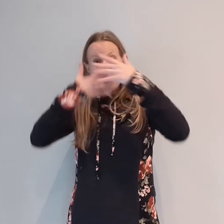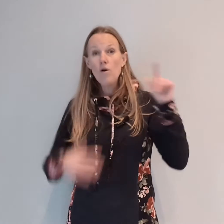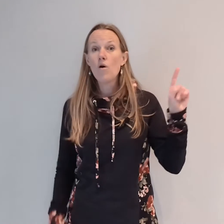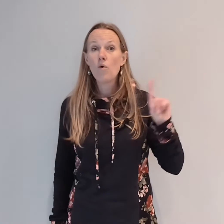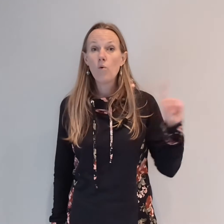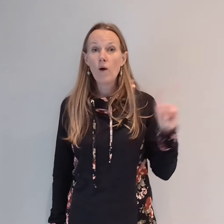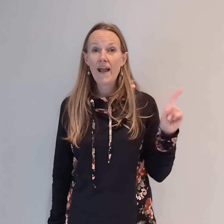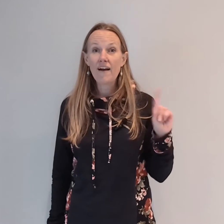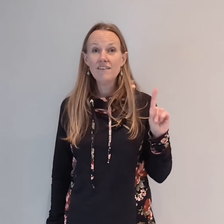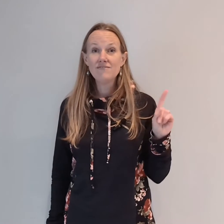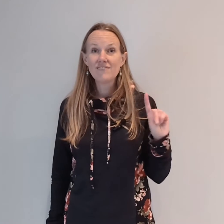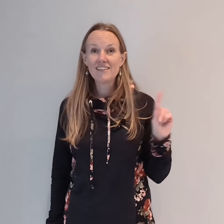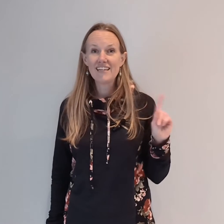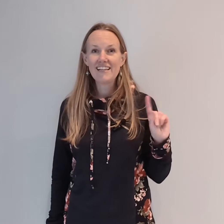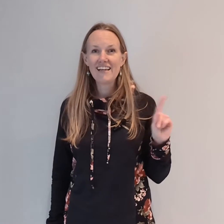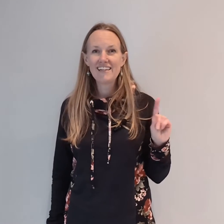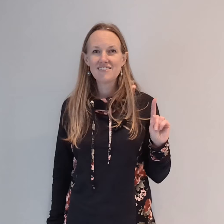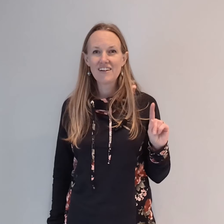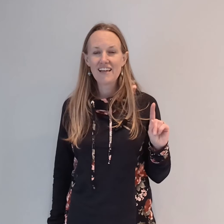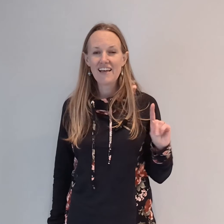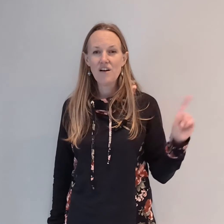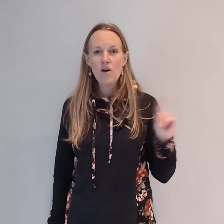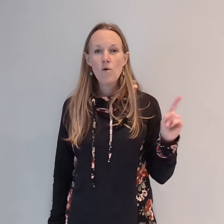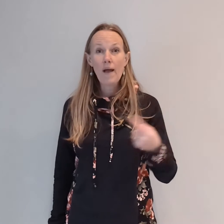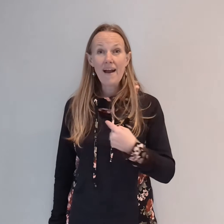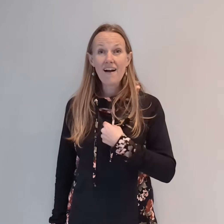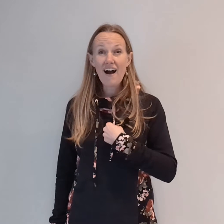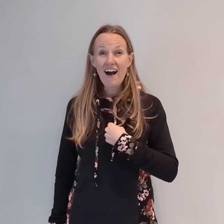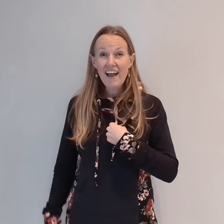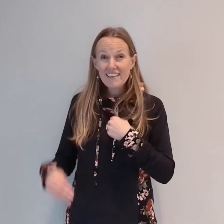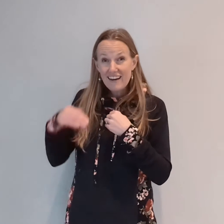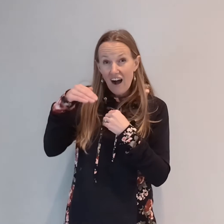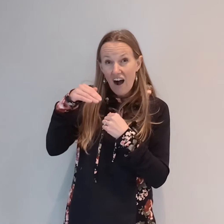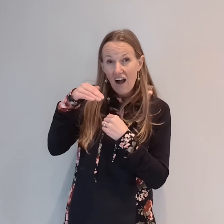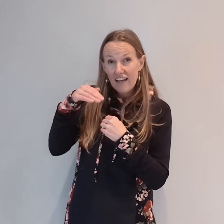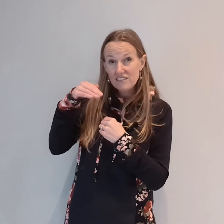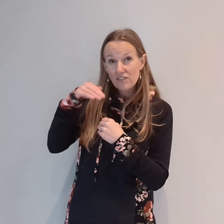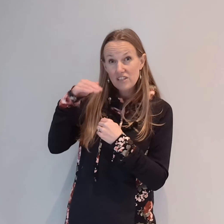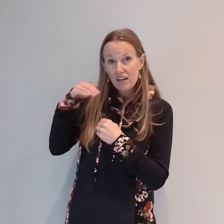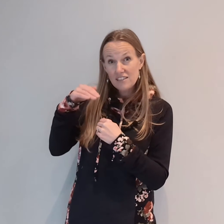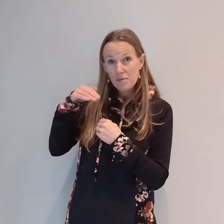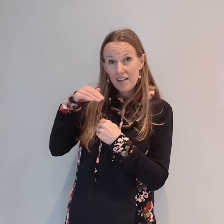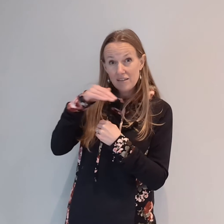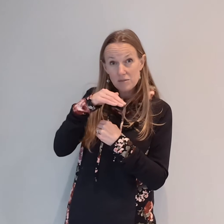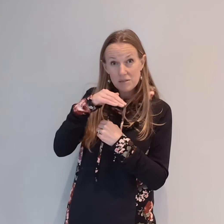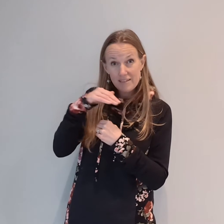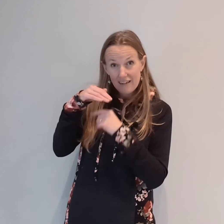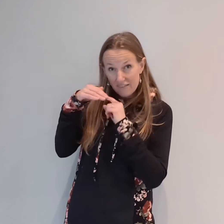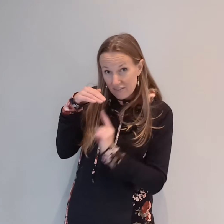shadow where, shaking that index finger again, where I, and then hide. So for your non-dominant hand almost makes a cover for you